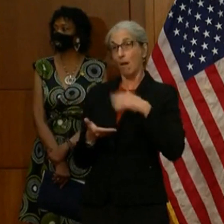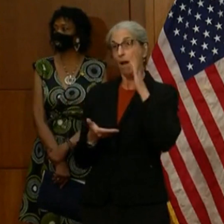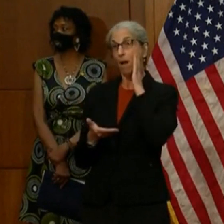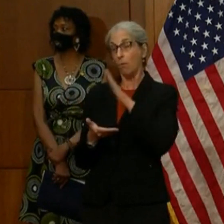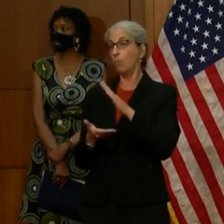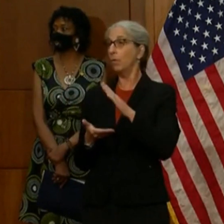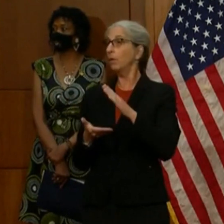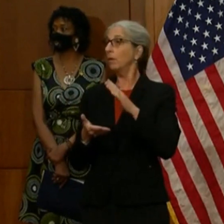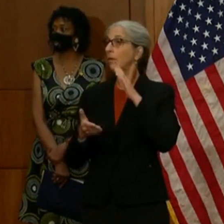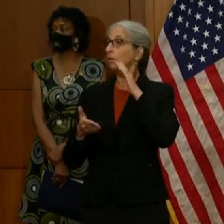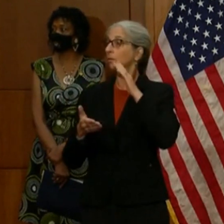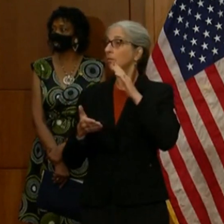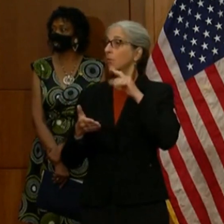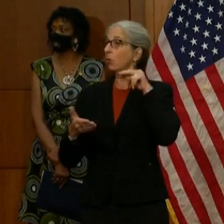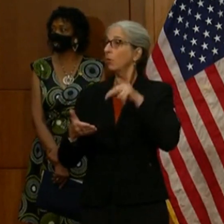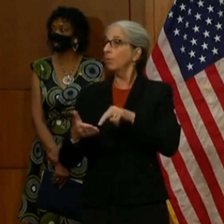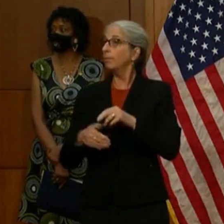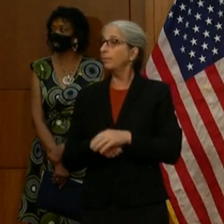The Bristol Herald Courier.